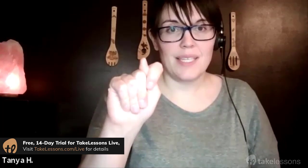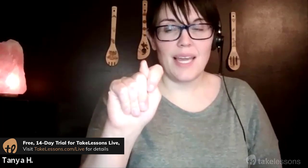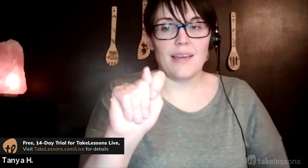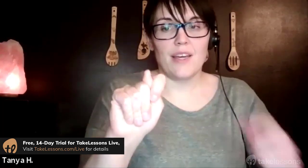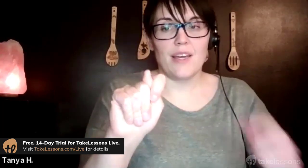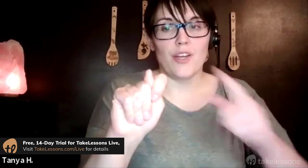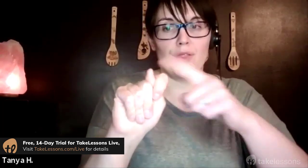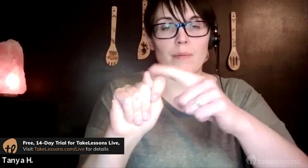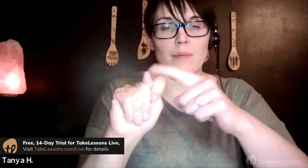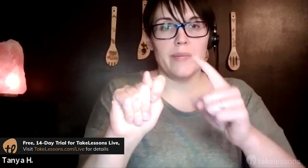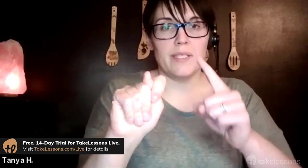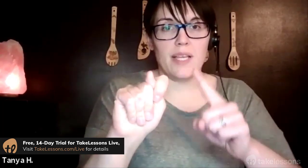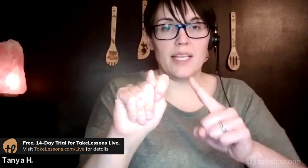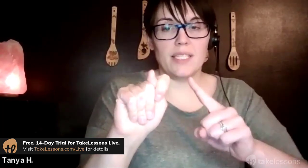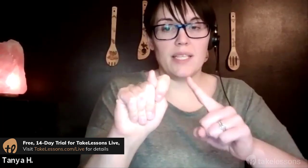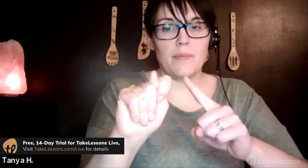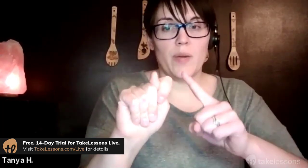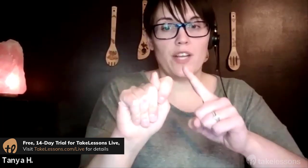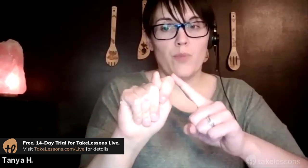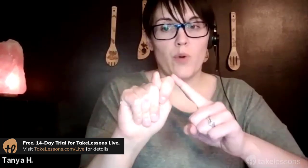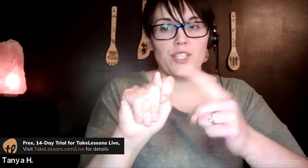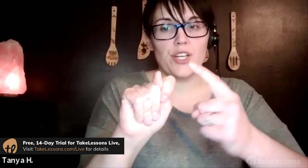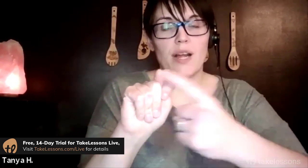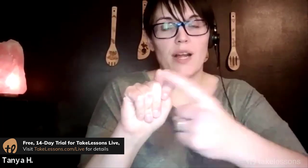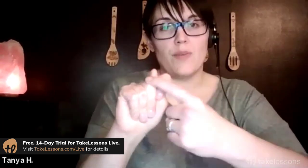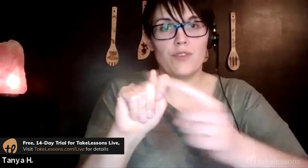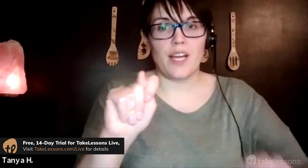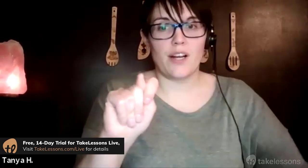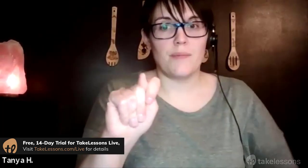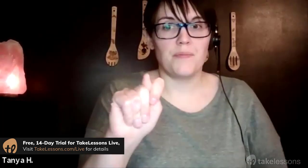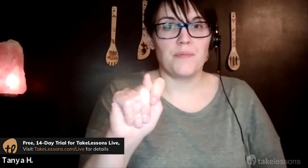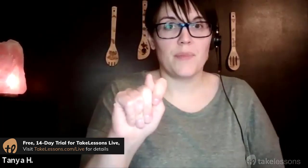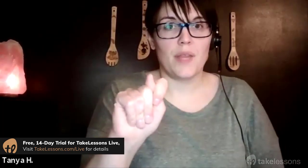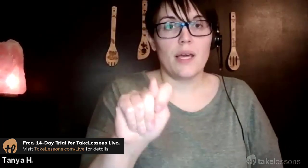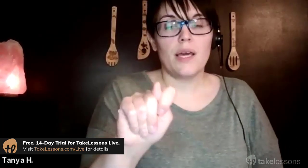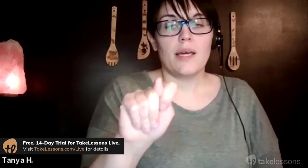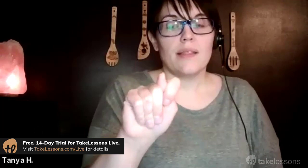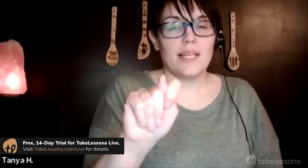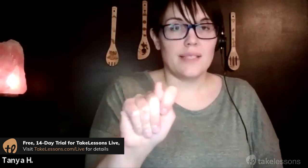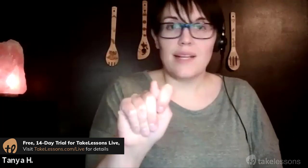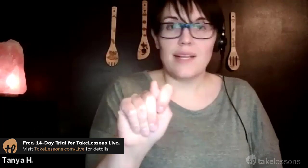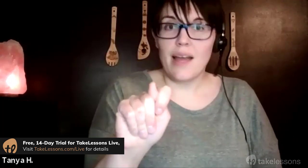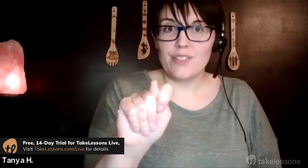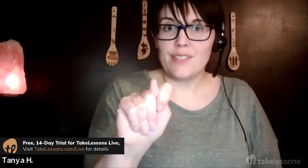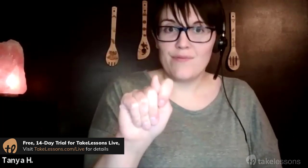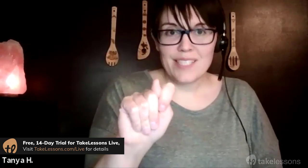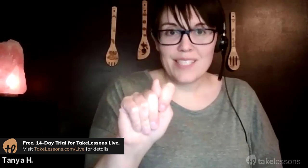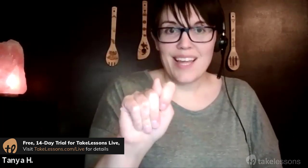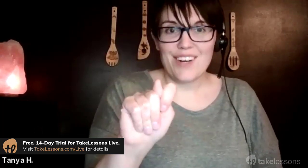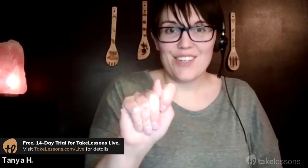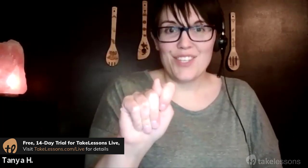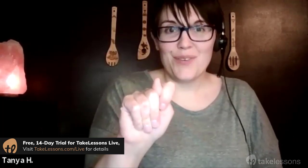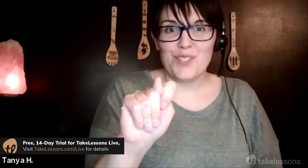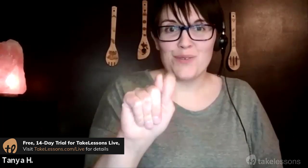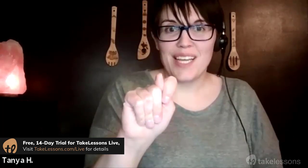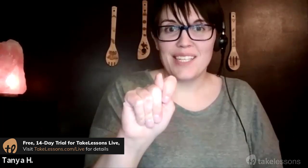T. Your thumb is in between your pointer and your middle finger. This is another fist letter, so you do